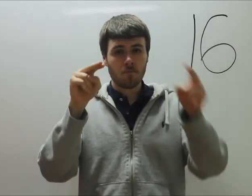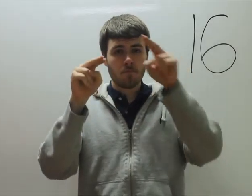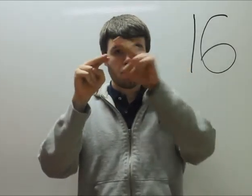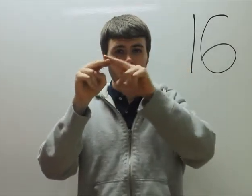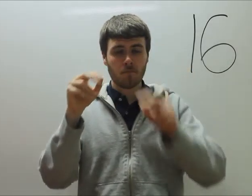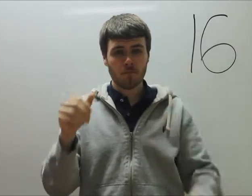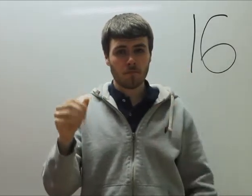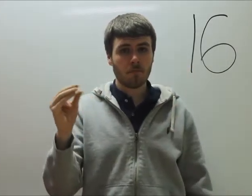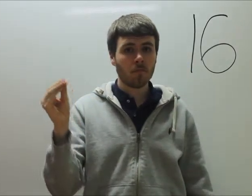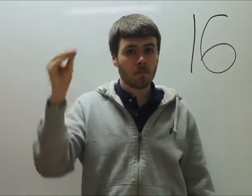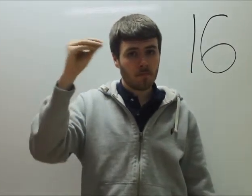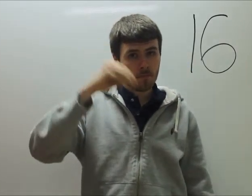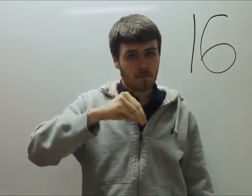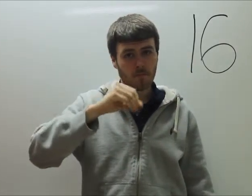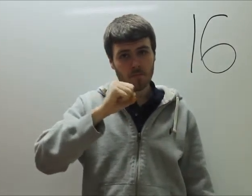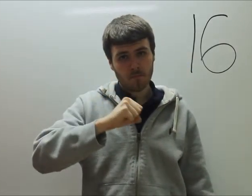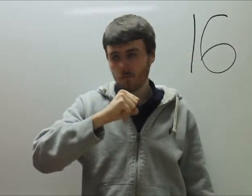increases the likelihood